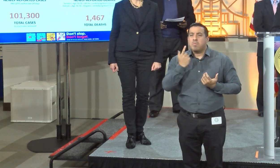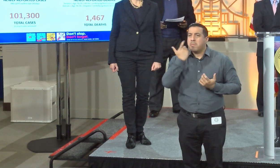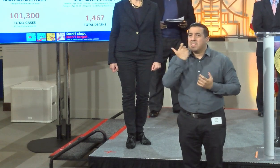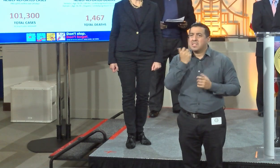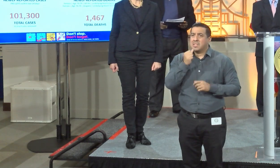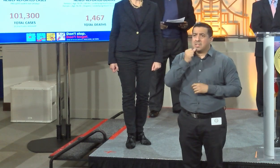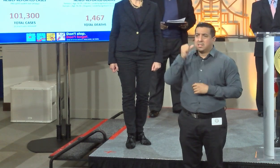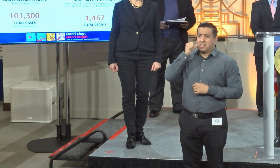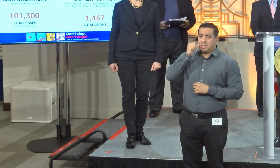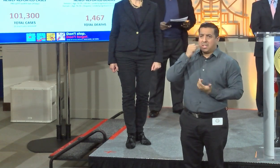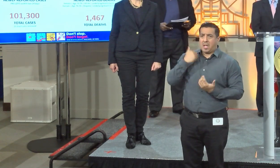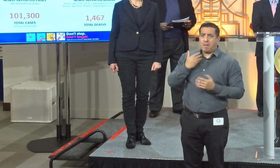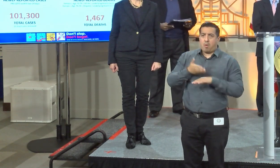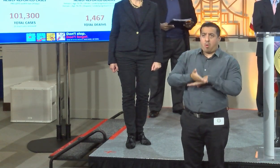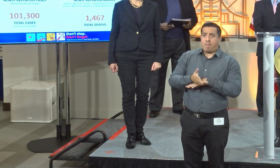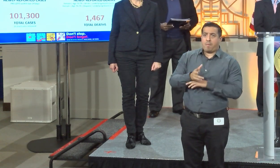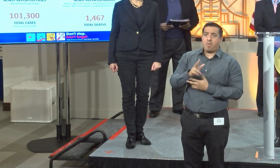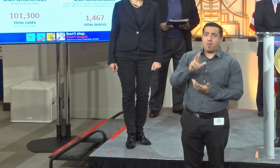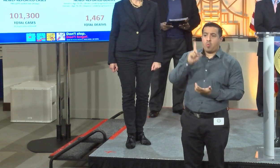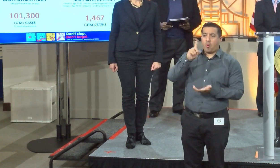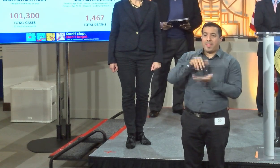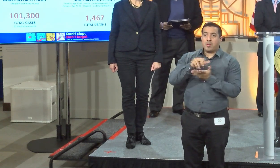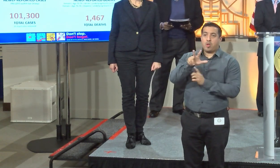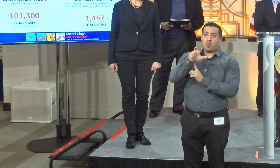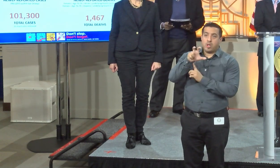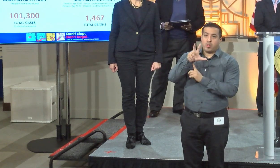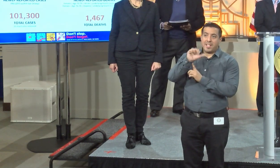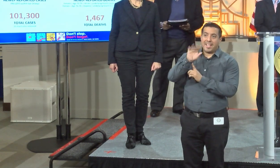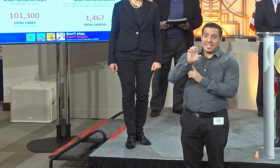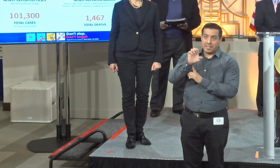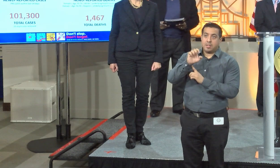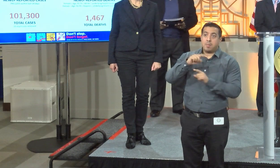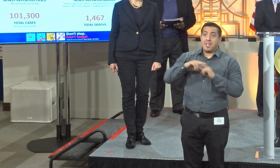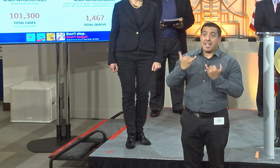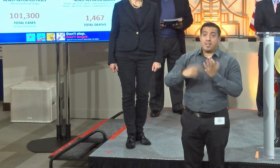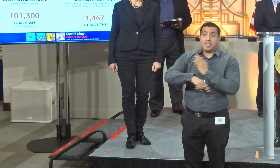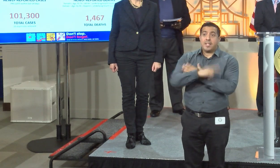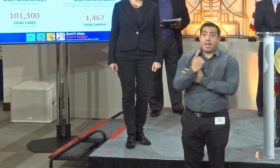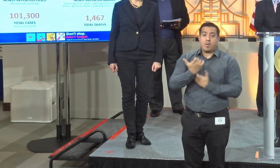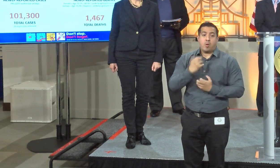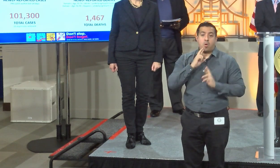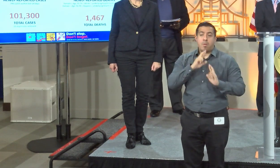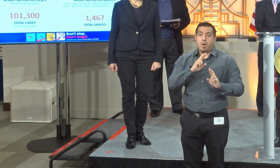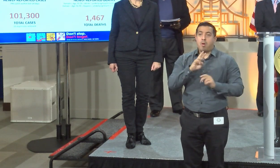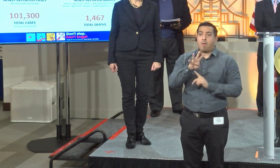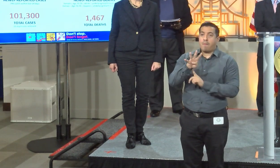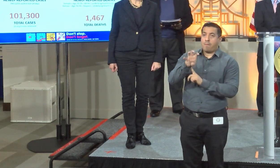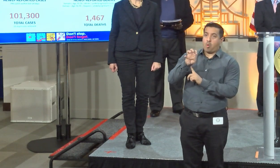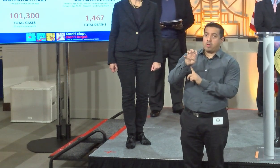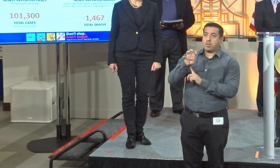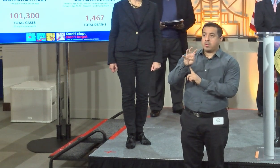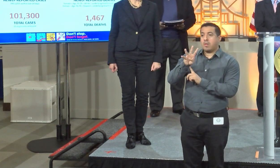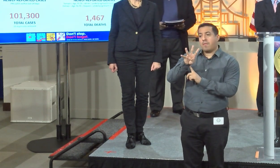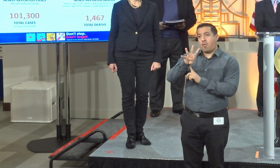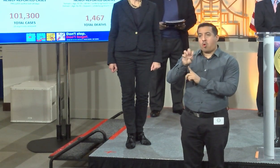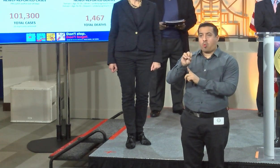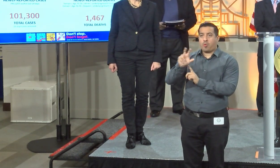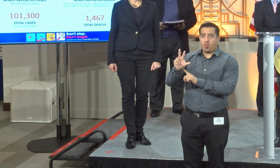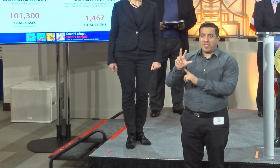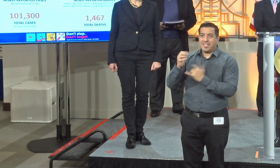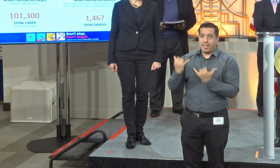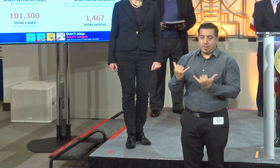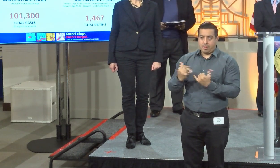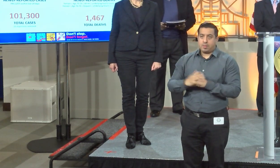city reported over 1,300 cases, and today we're reporting 403.